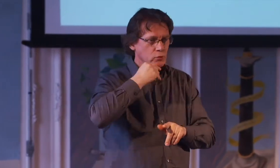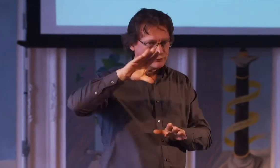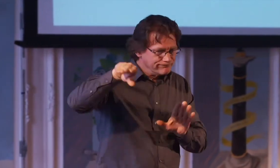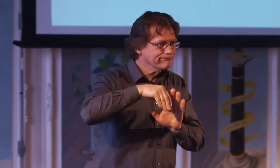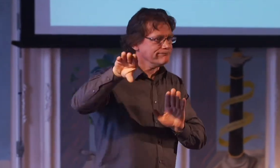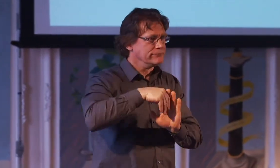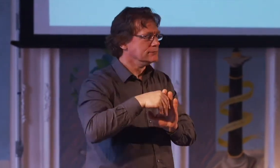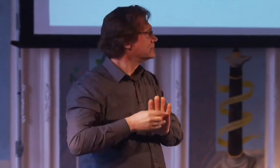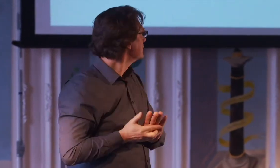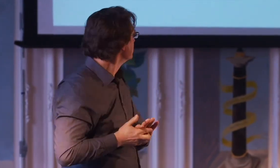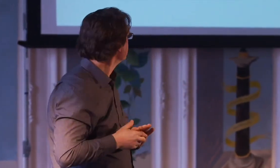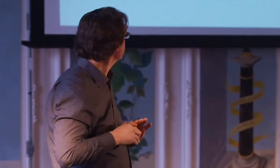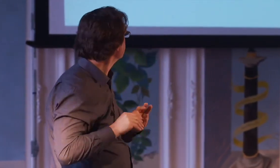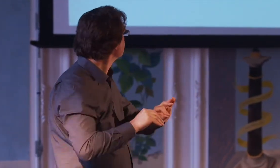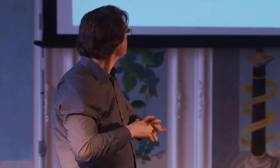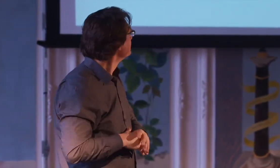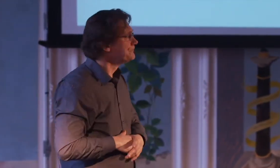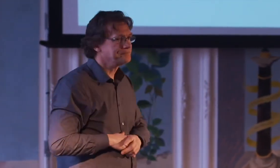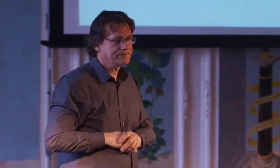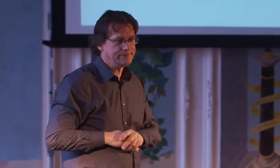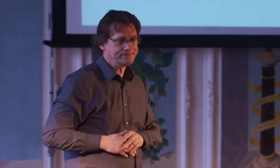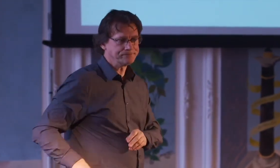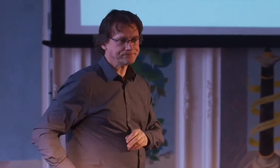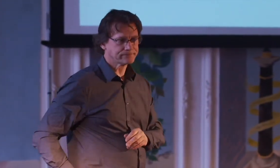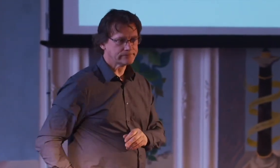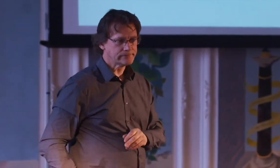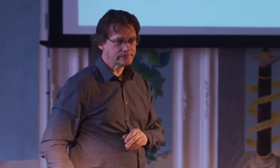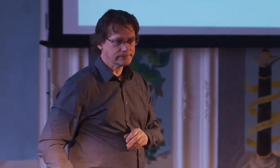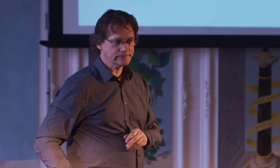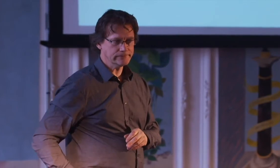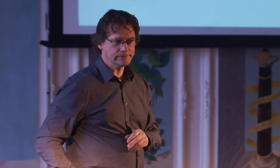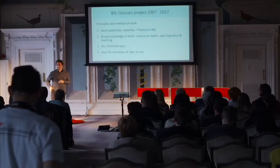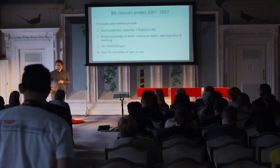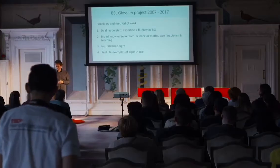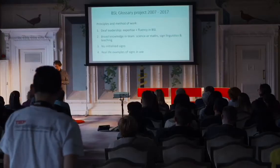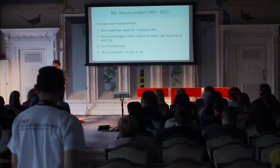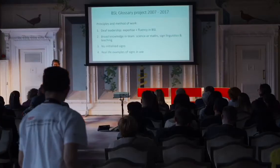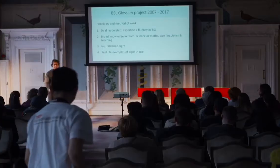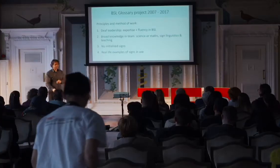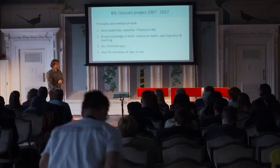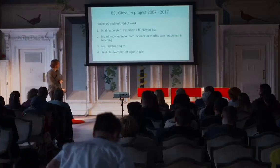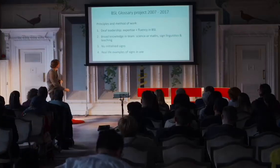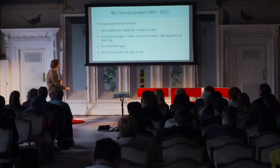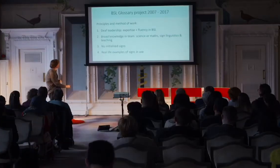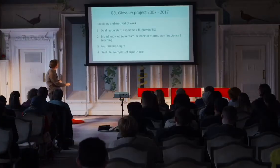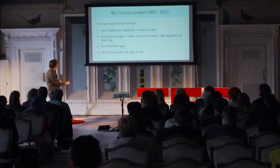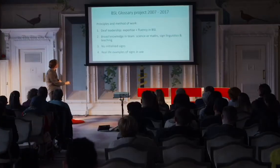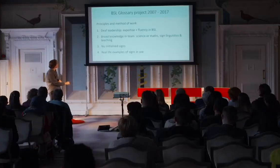And we took as many real-life examples of signs that were already in use out there in the community and incorporated them into the glossary where